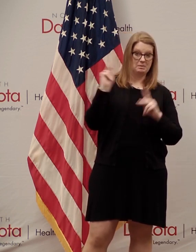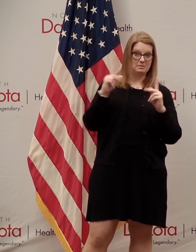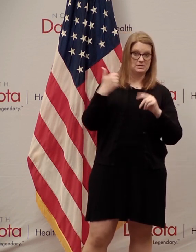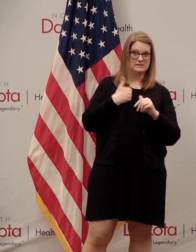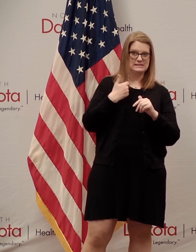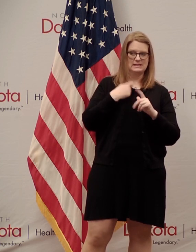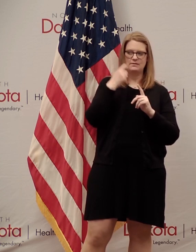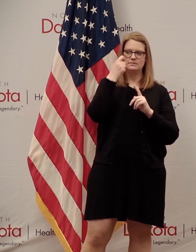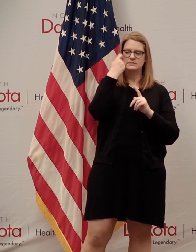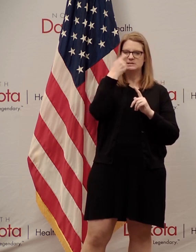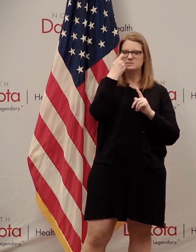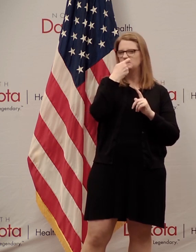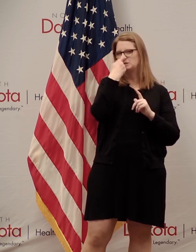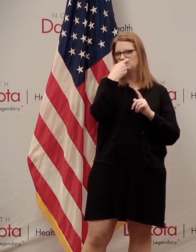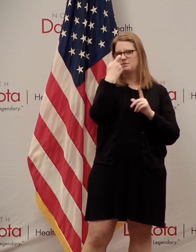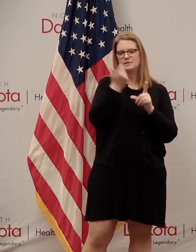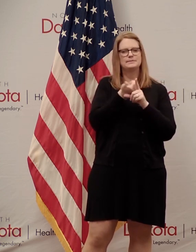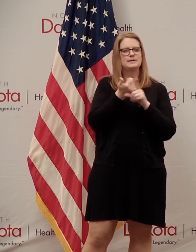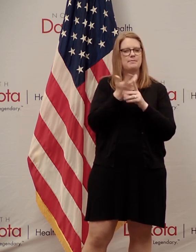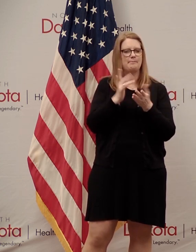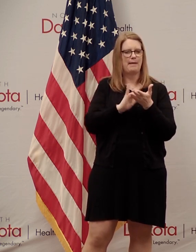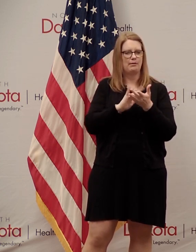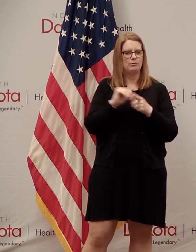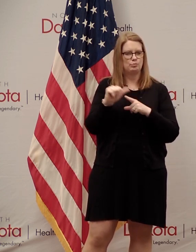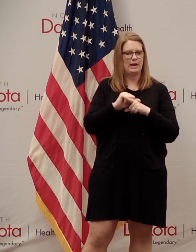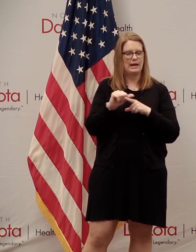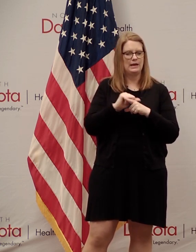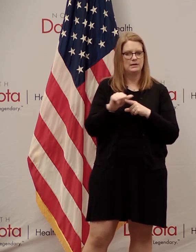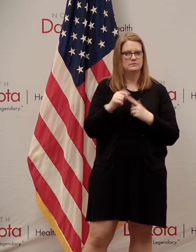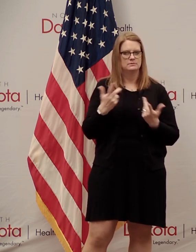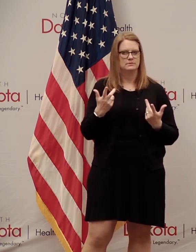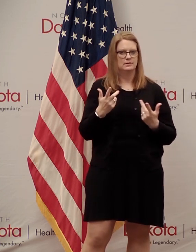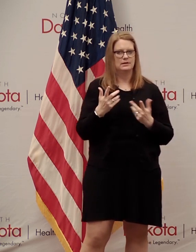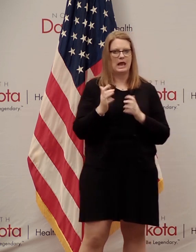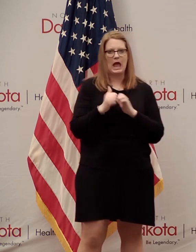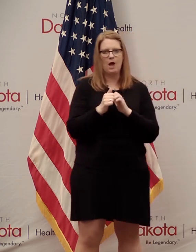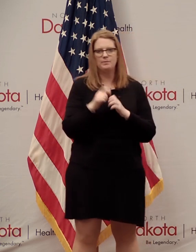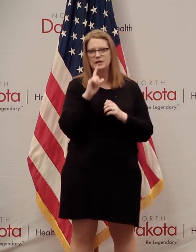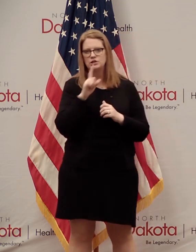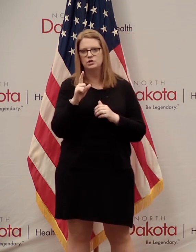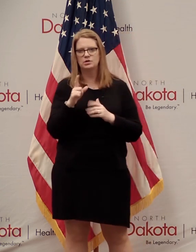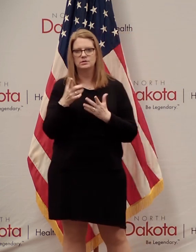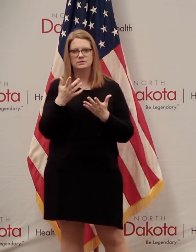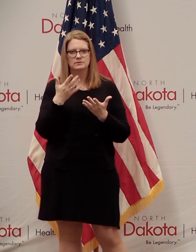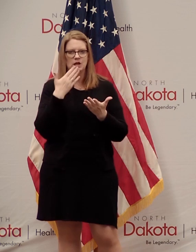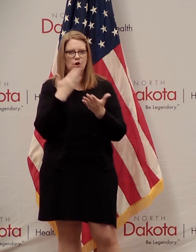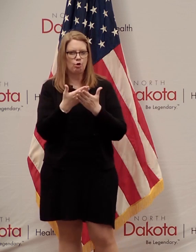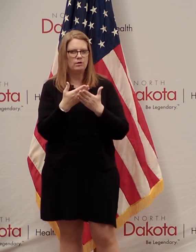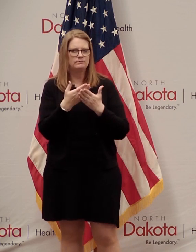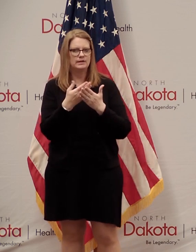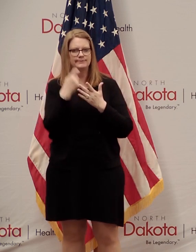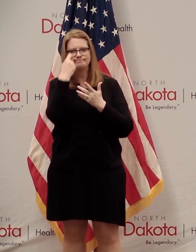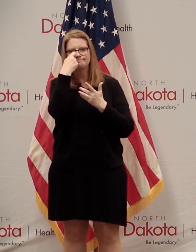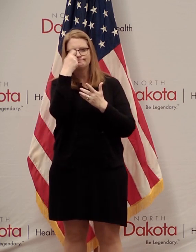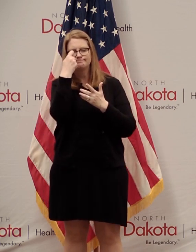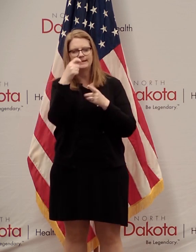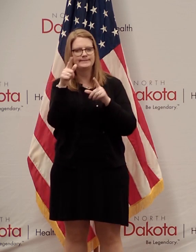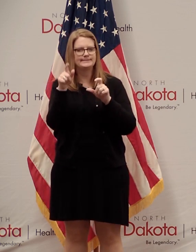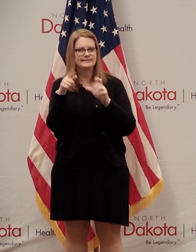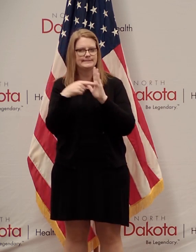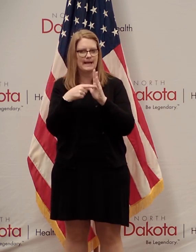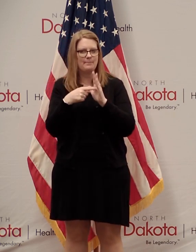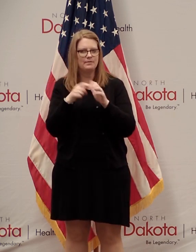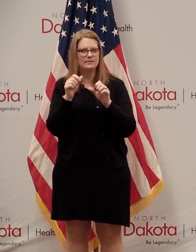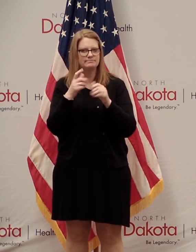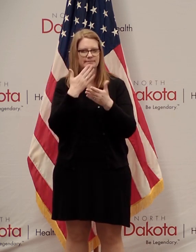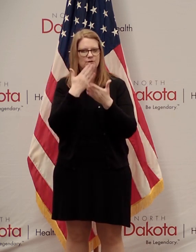would be people with medical training, would understand, how to do that to make sure they're getting a good sample. But I think again, that we're going